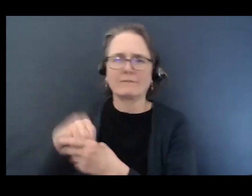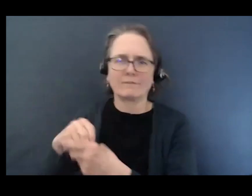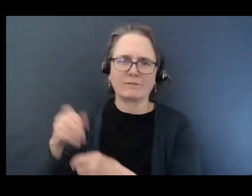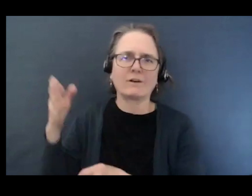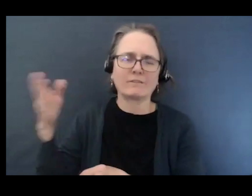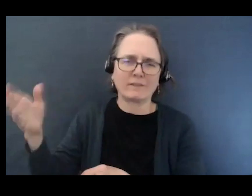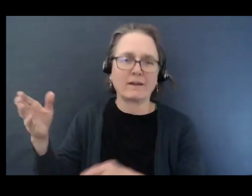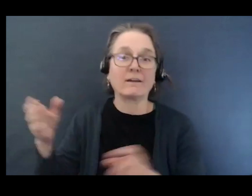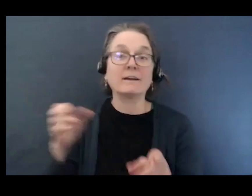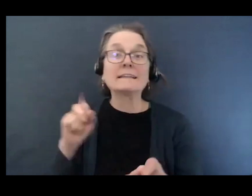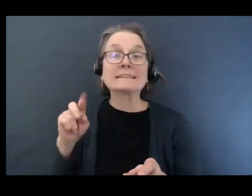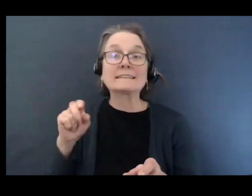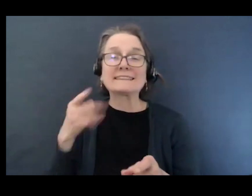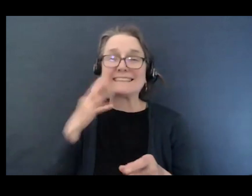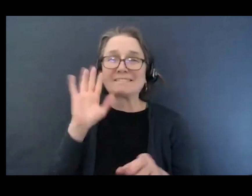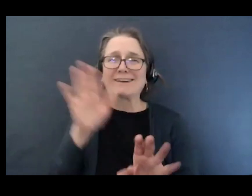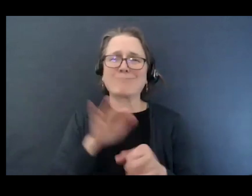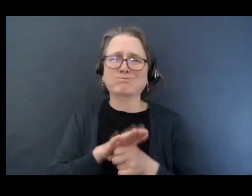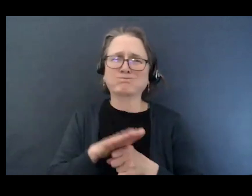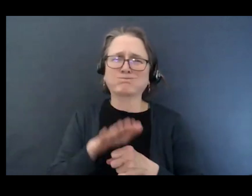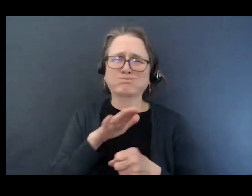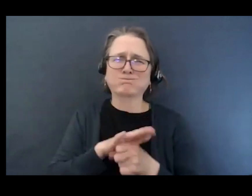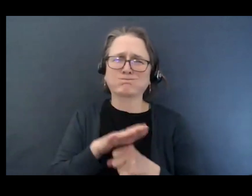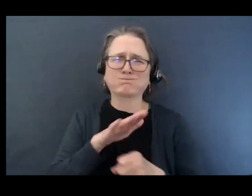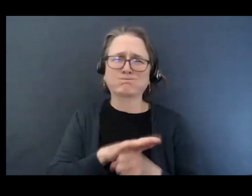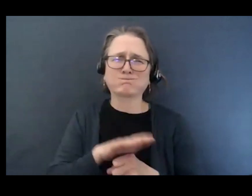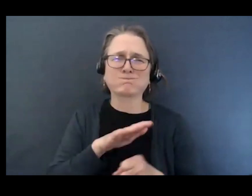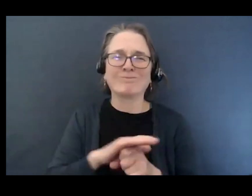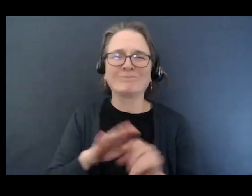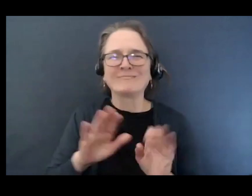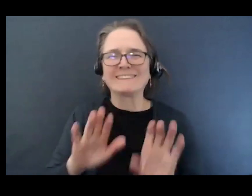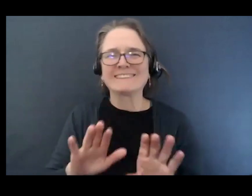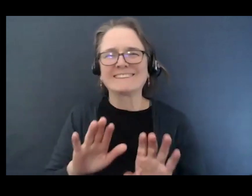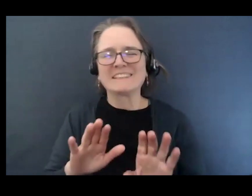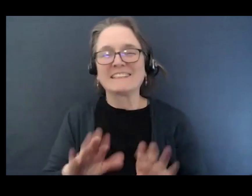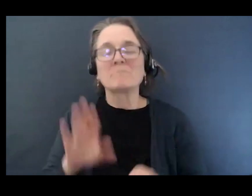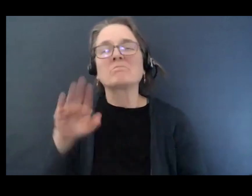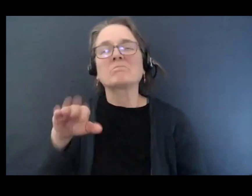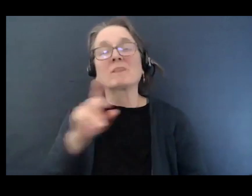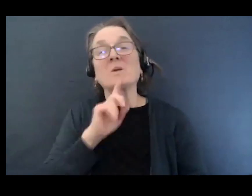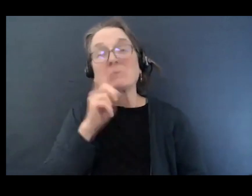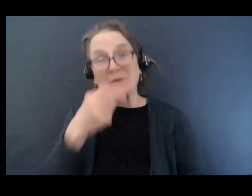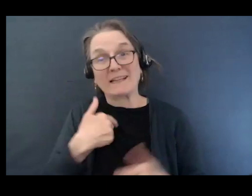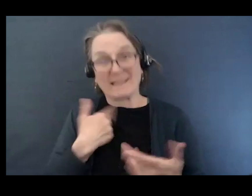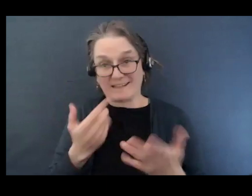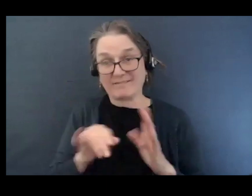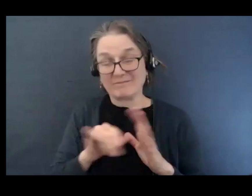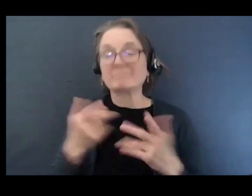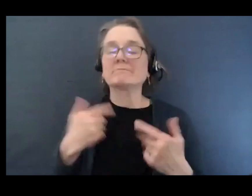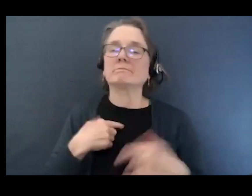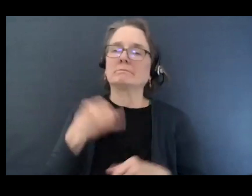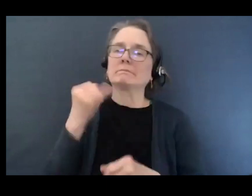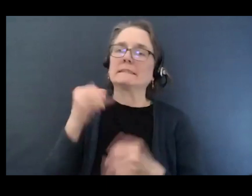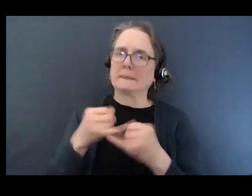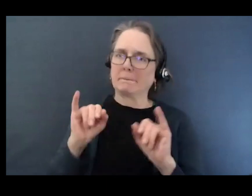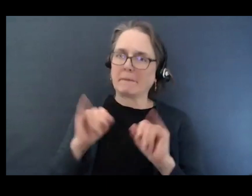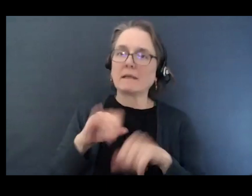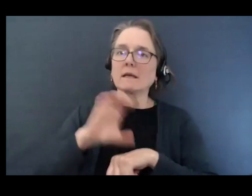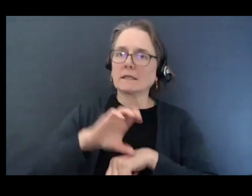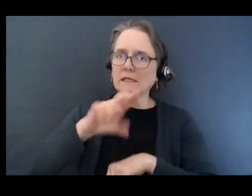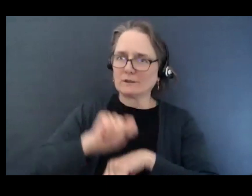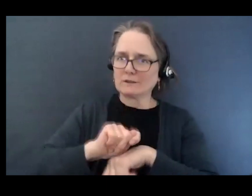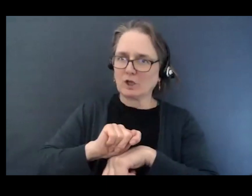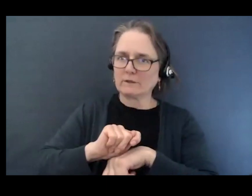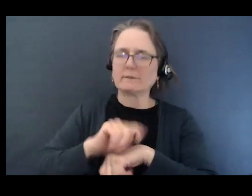Steve. Can we hear you? I actually am a independent consultant now and